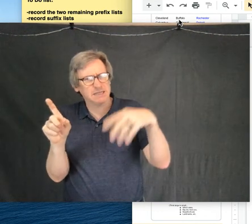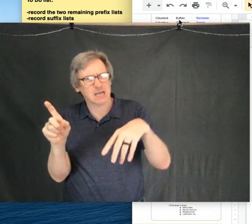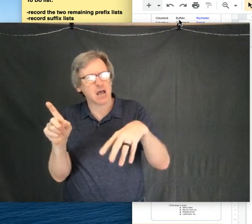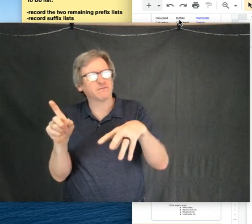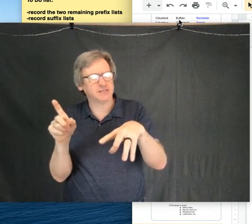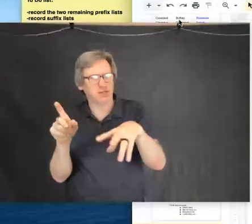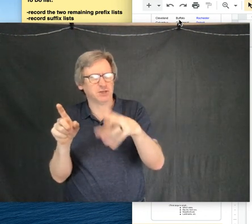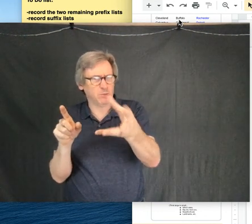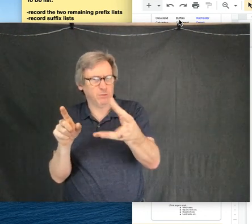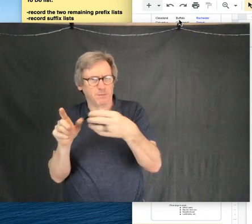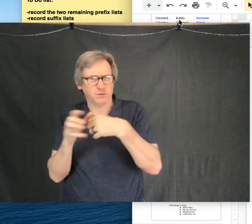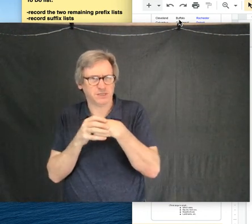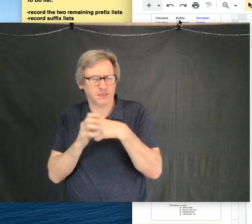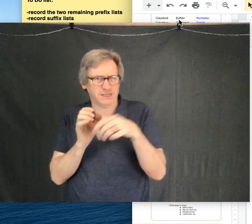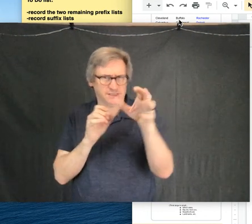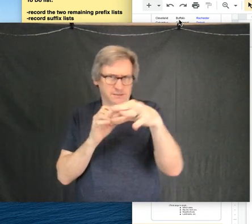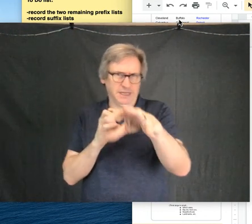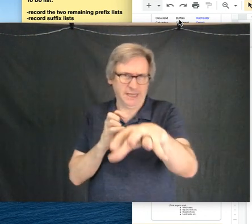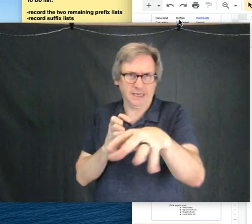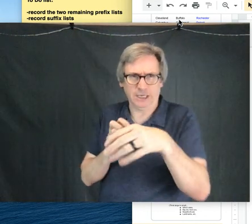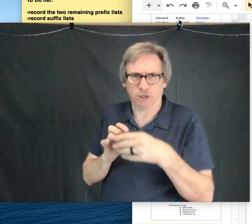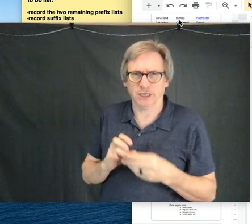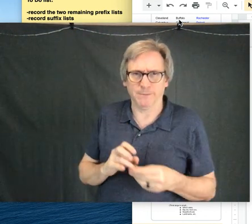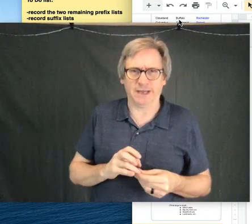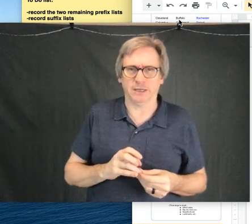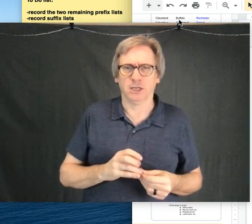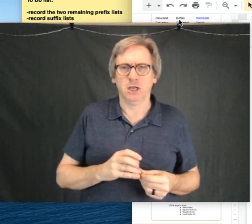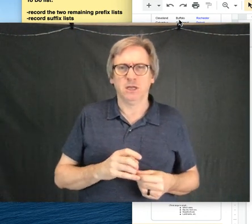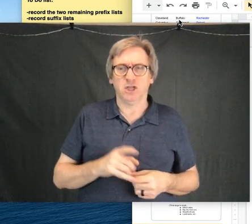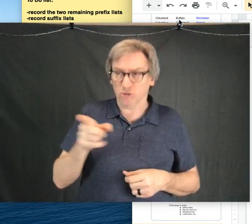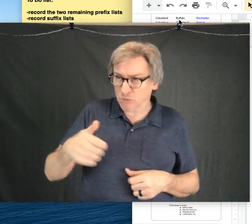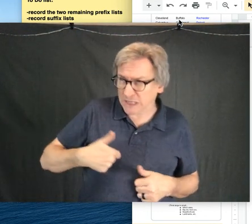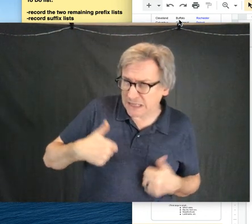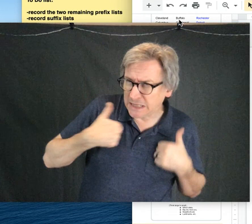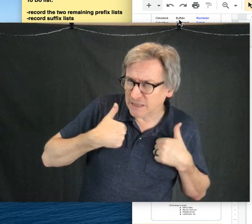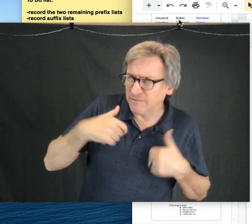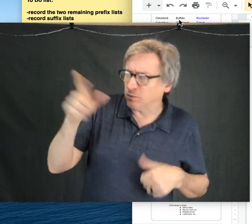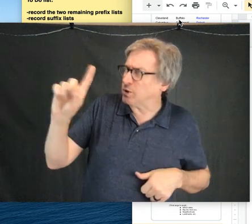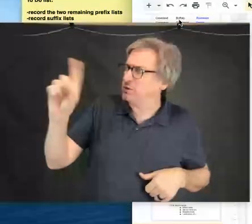see this in the conversation that will be posted, that's in here embedded.